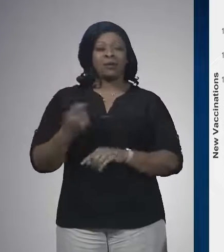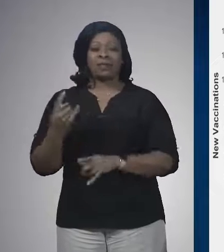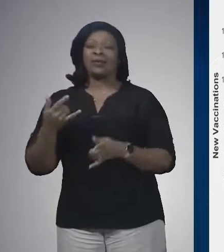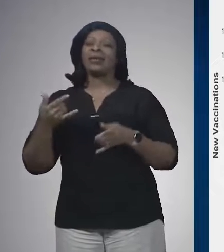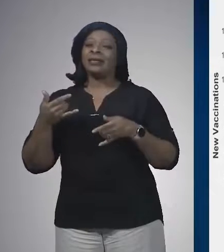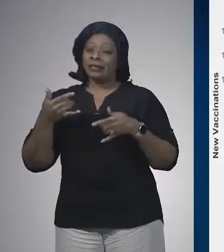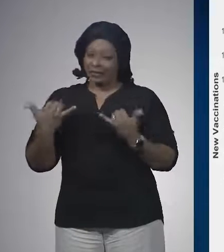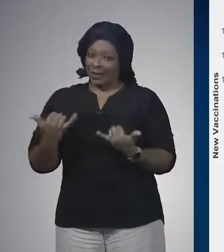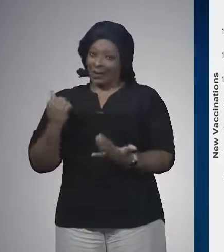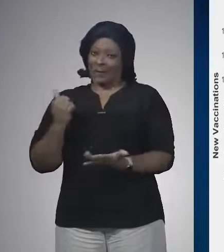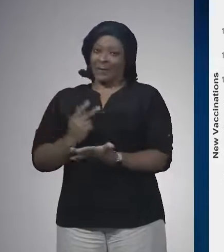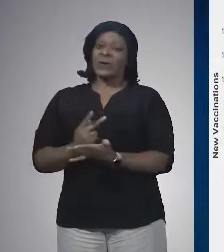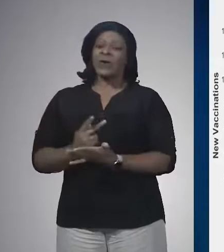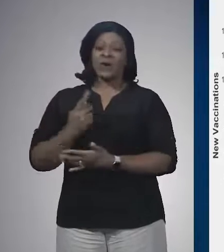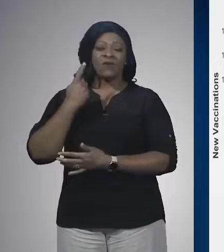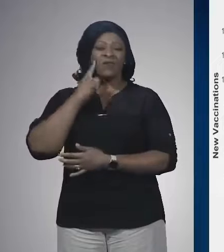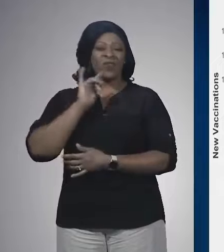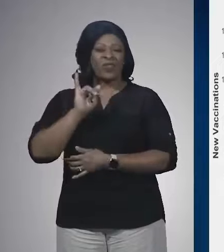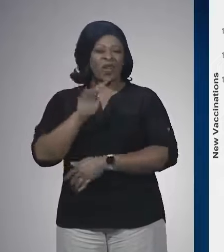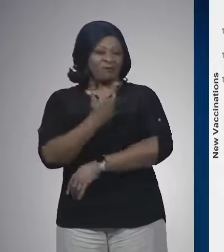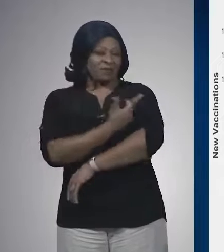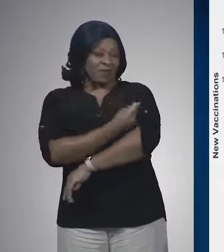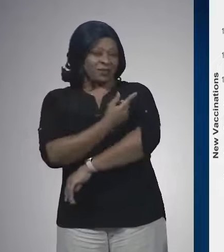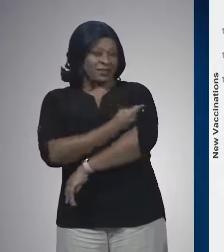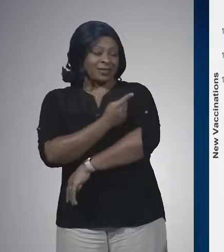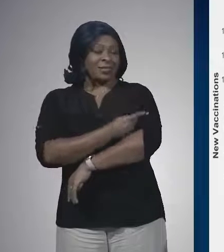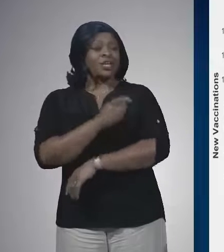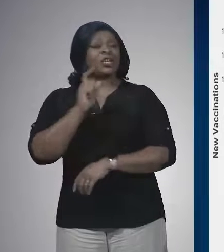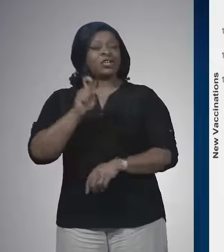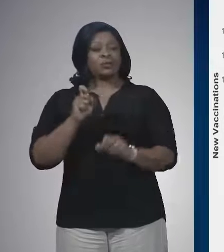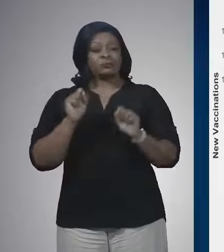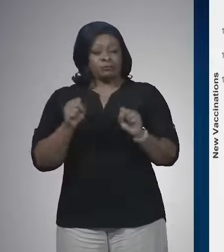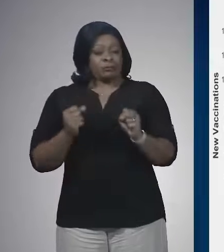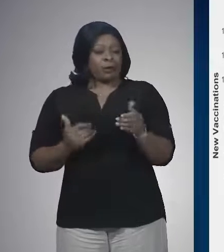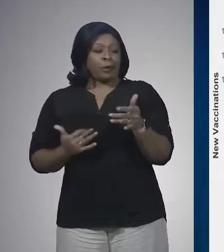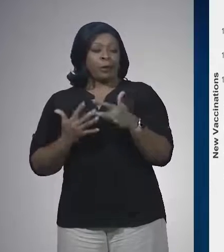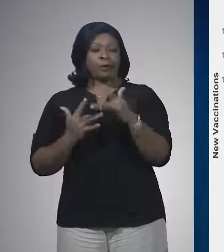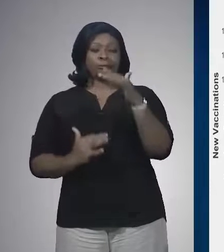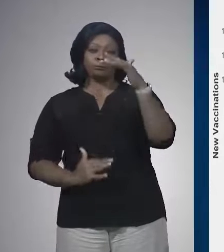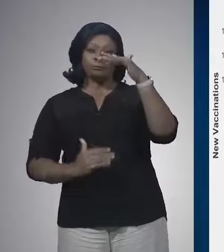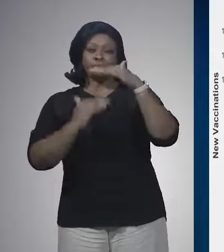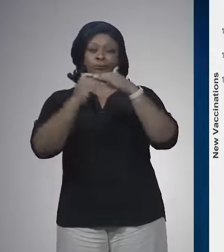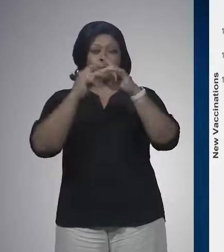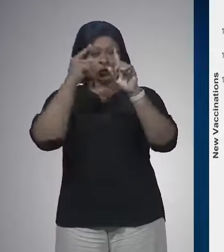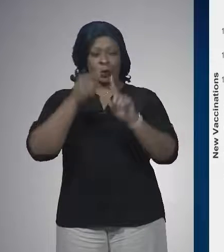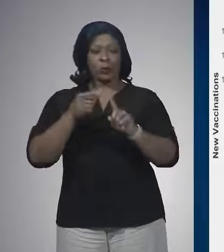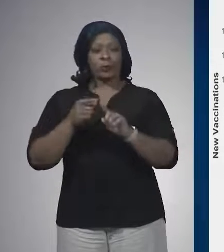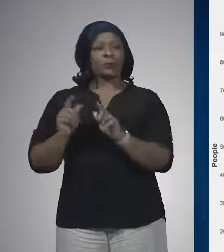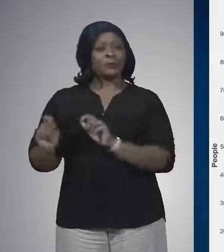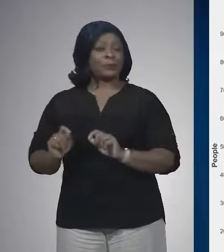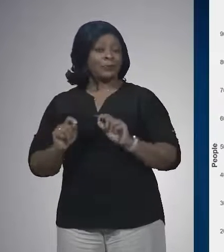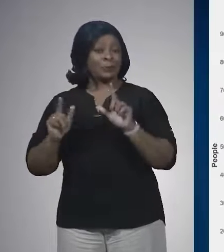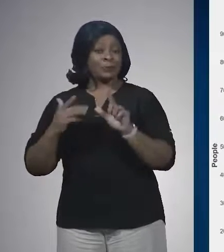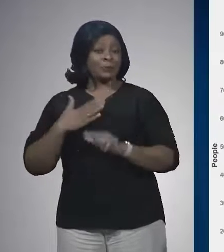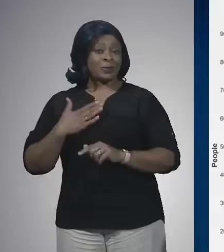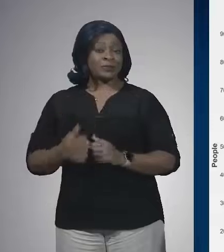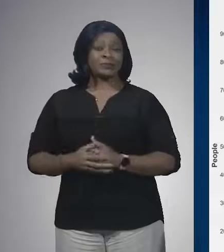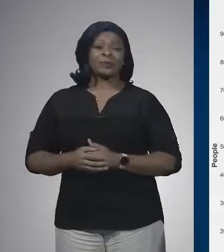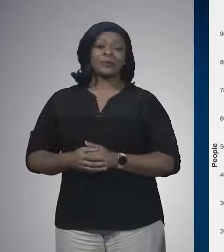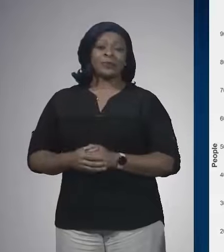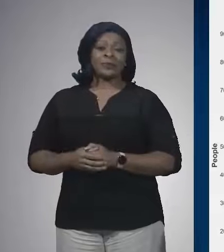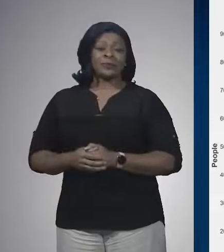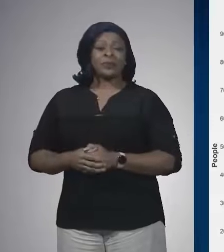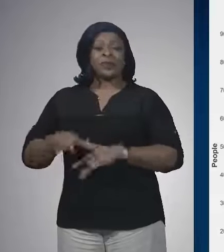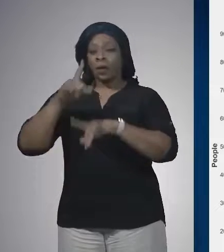now approved for vaccine, and that should also get us closer to our goal. Next slide.